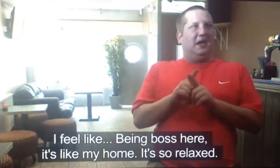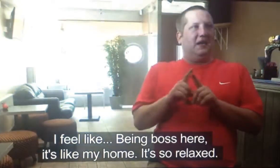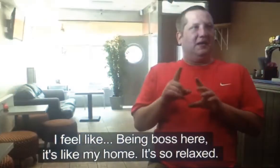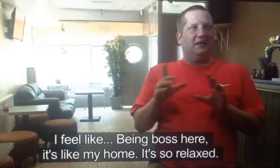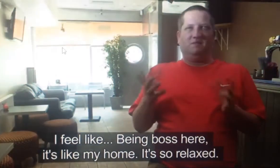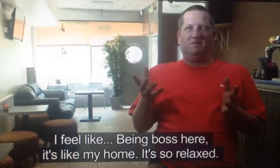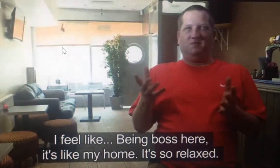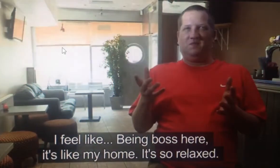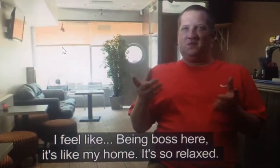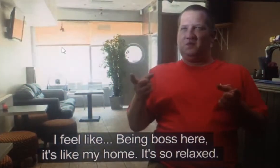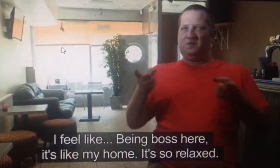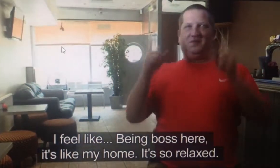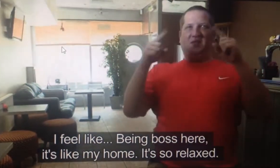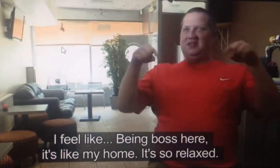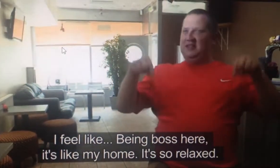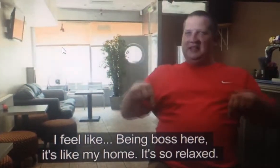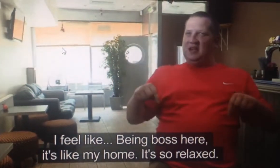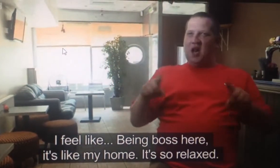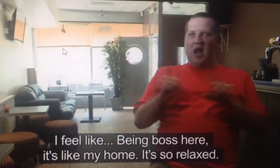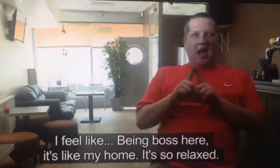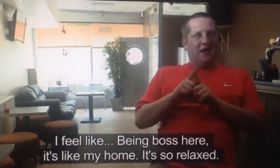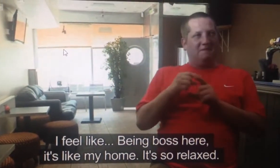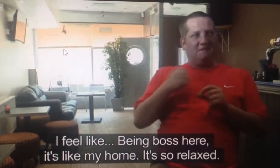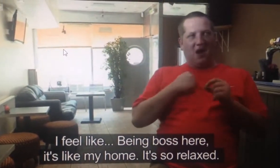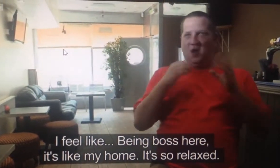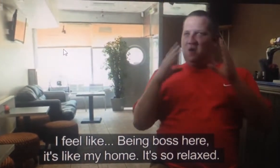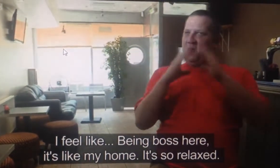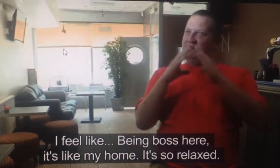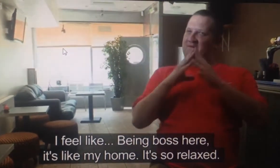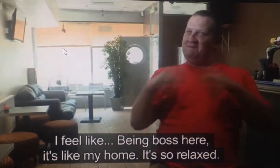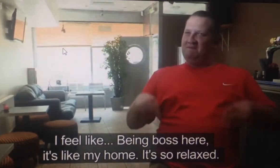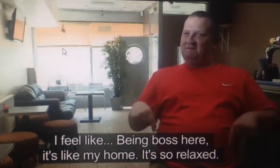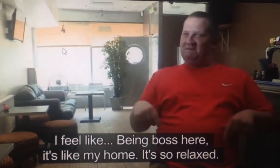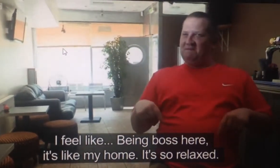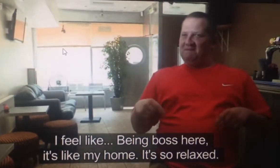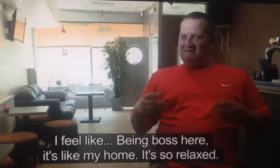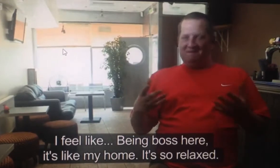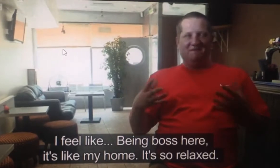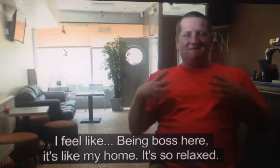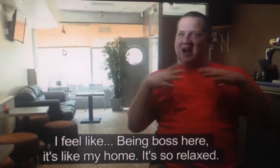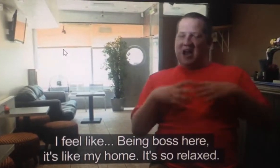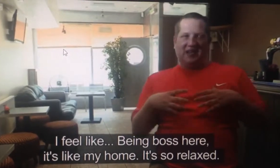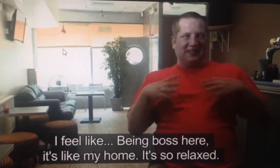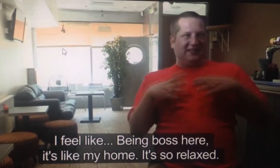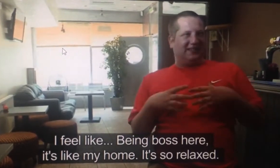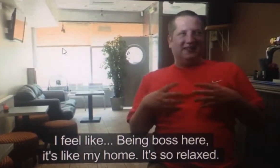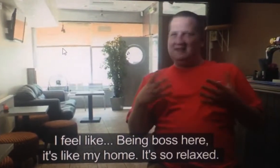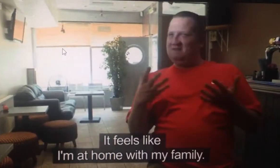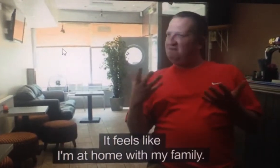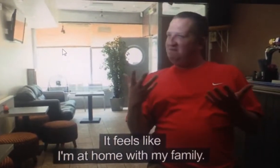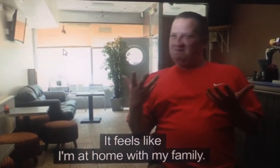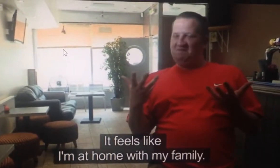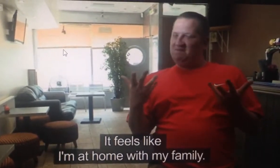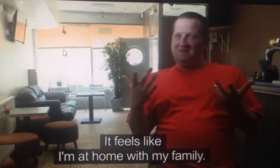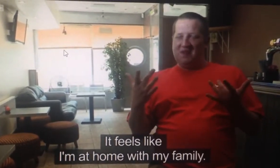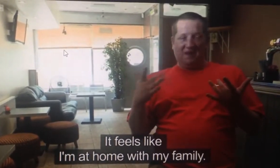like being boss here it's like my home it's so relaxed it